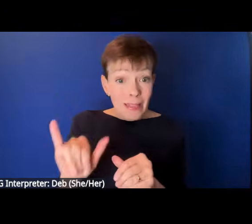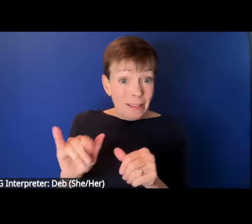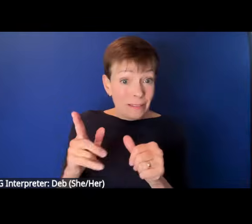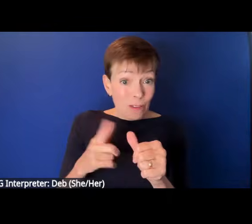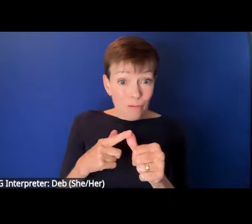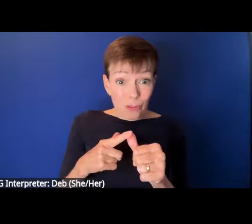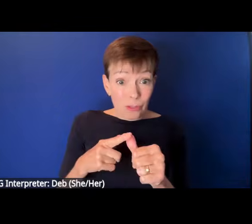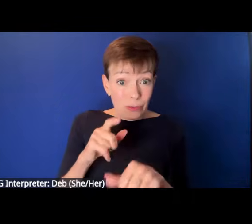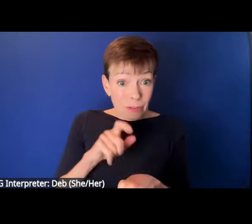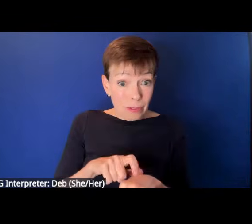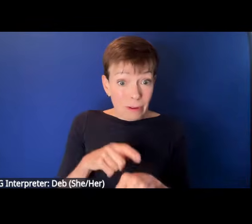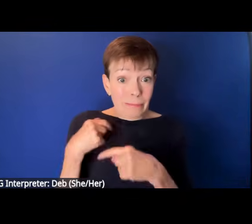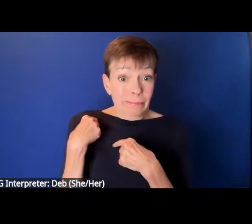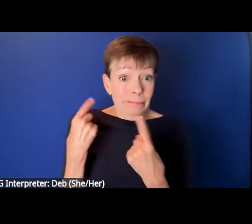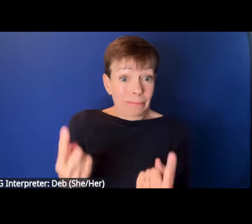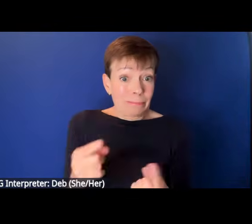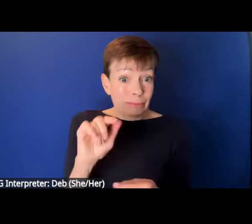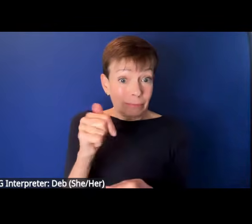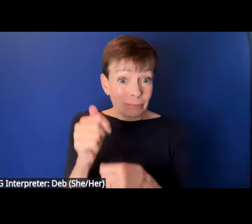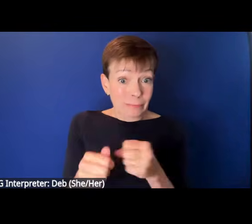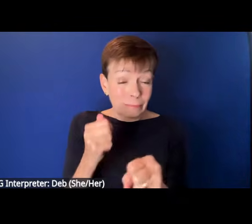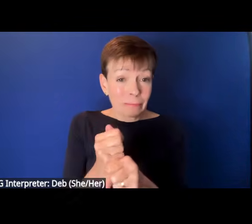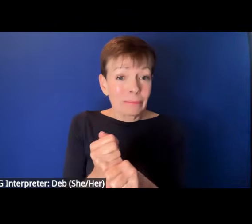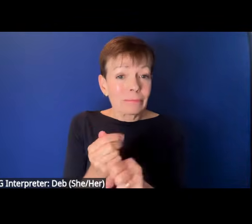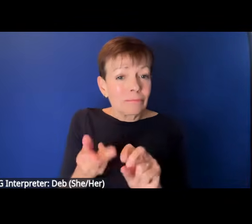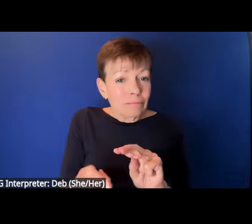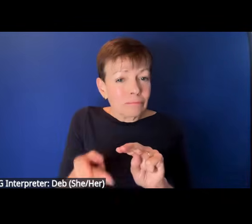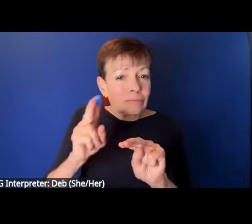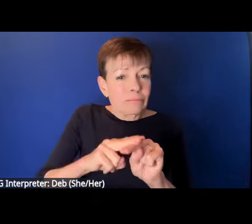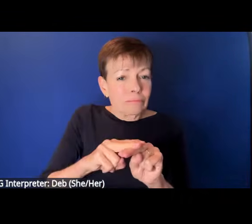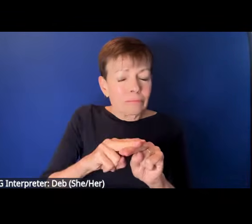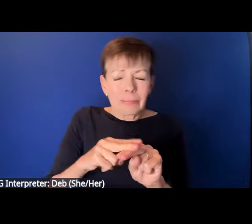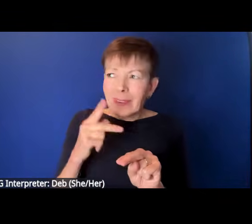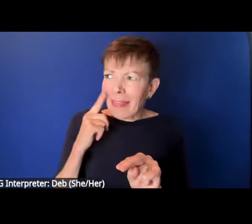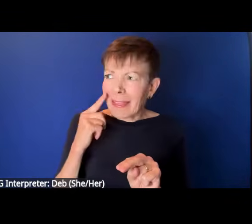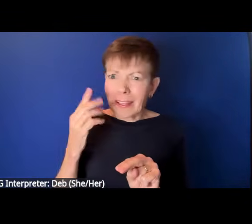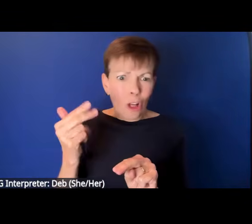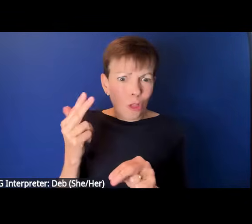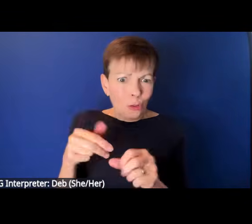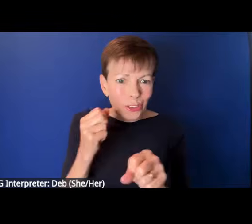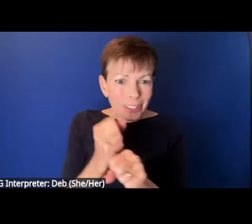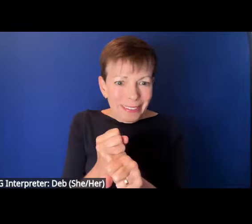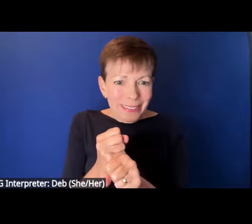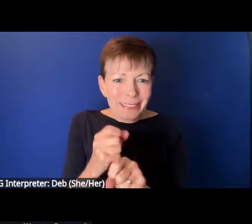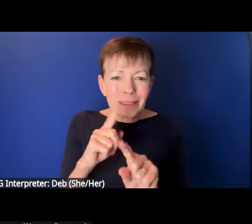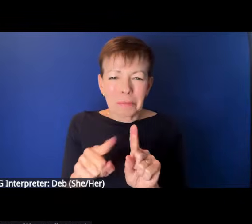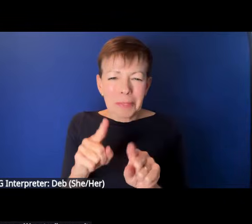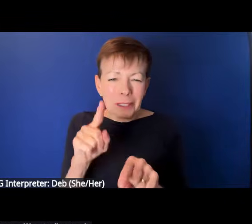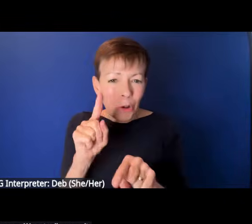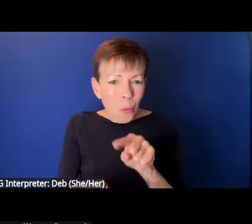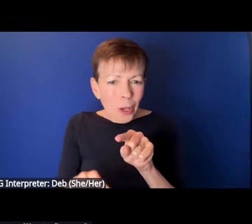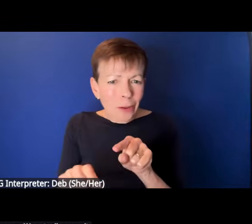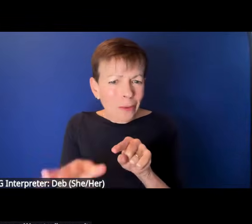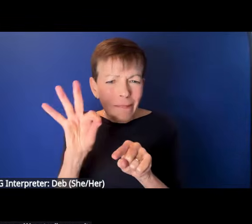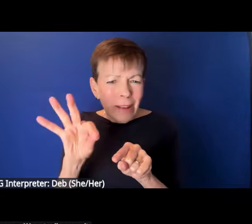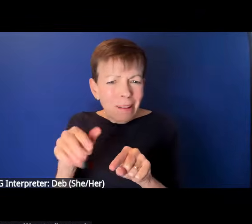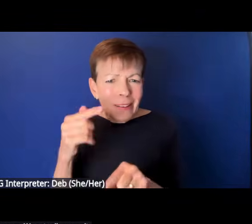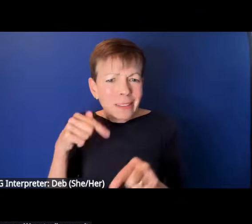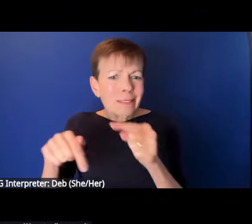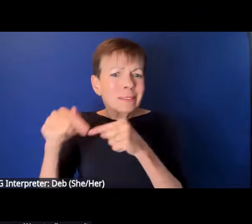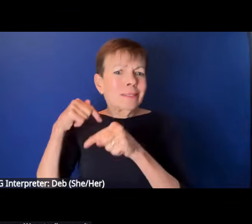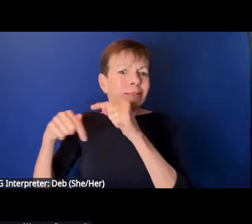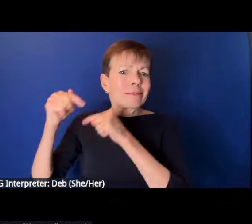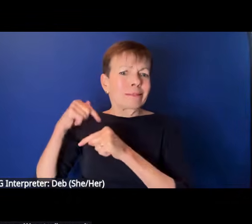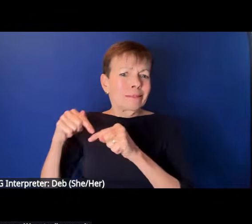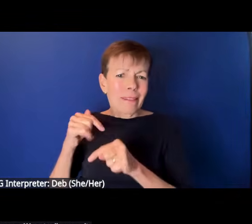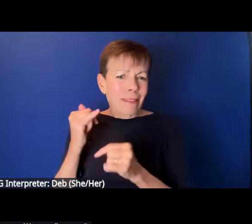their academy in over a decade. And I believe it's 13 years, but we actually weren't able to find the specific last time that there was an increase in